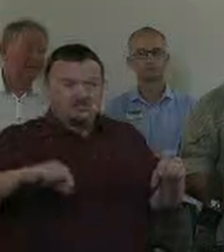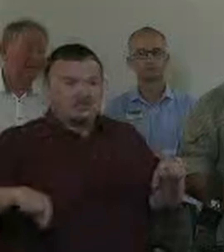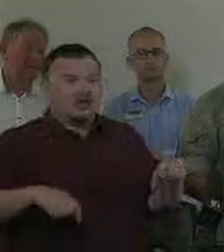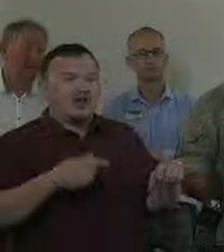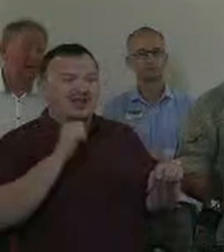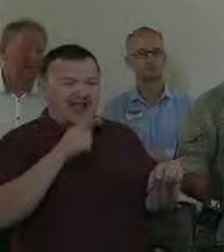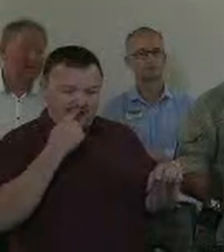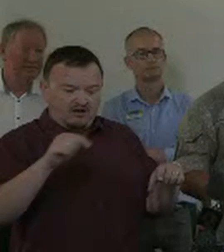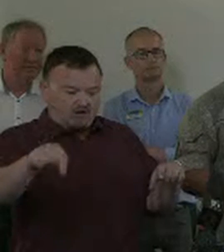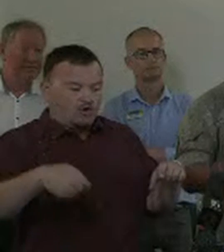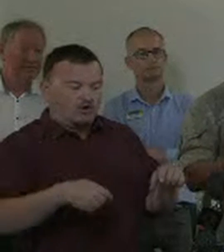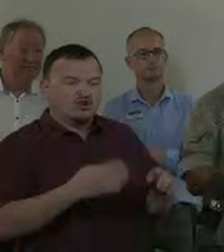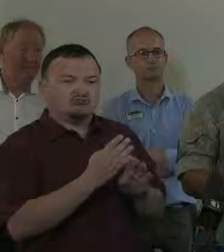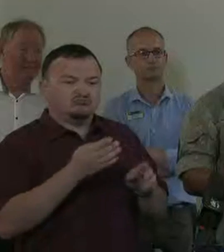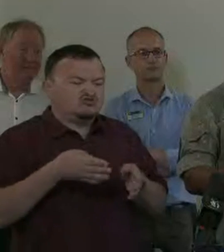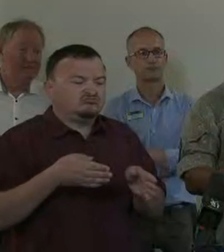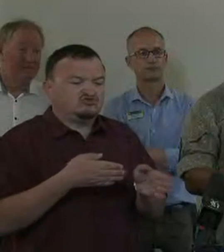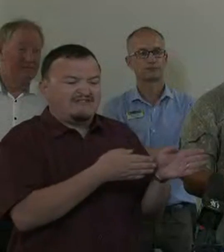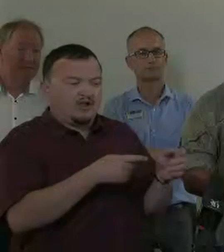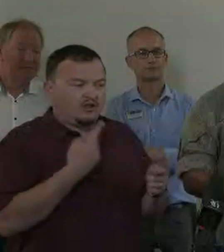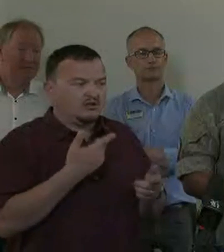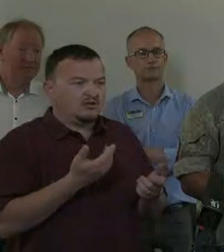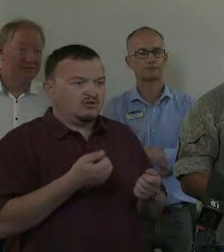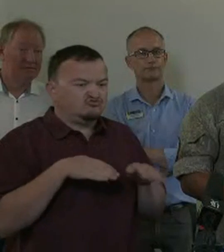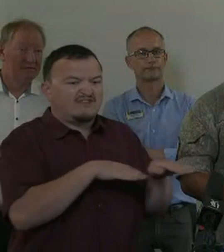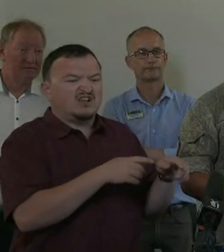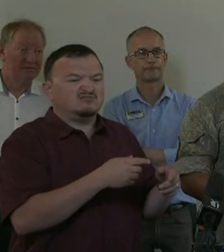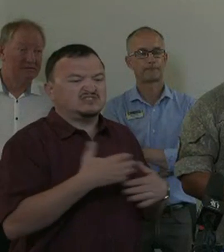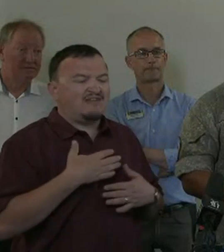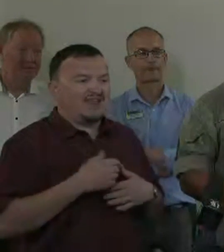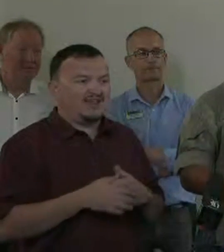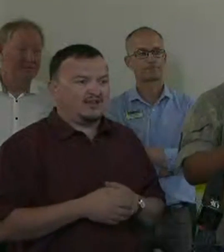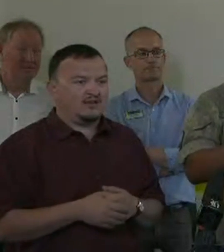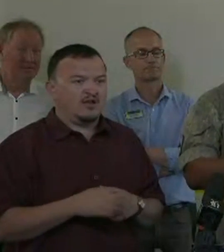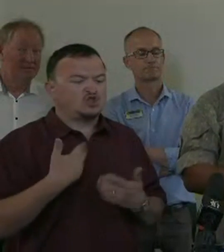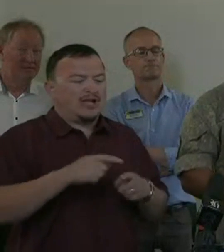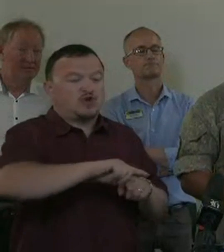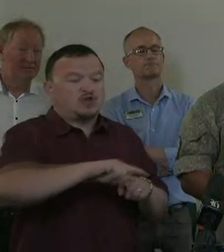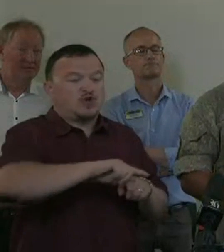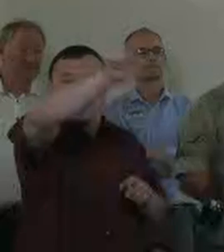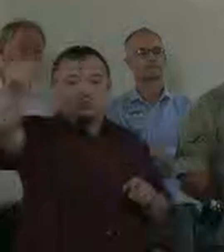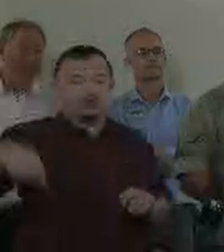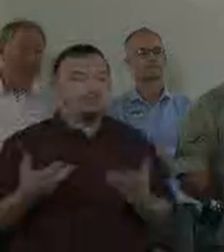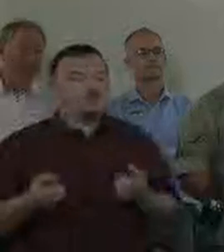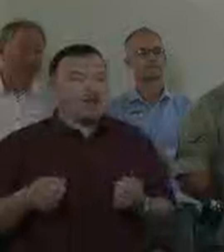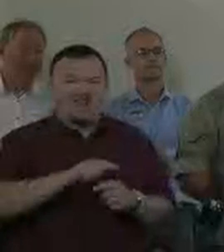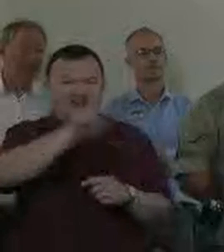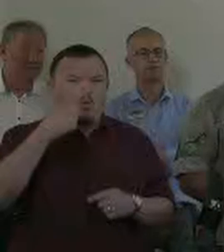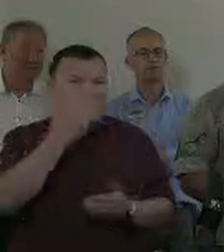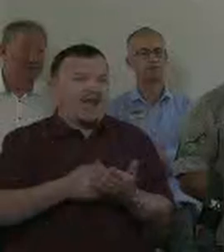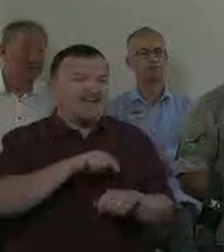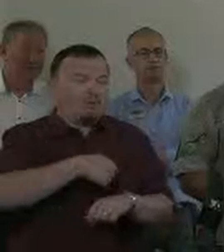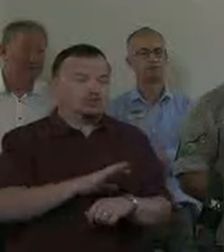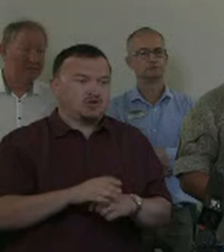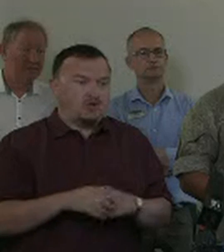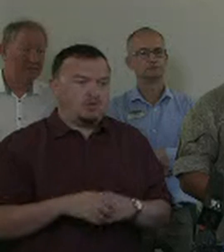safely. Also, so that they don't have to commute 1.5 hours to go all the way around to Motueka. So